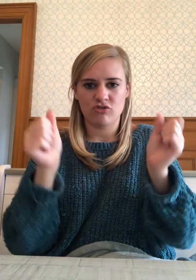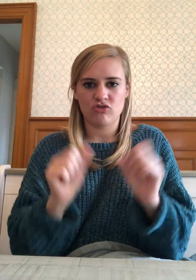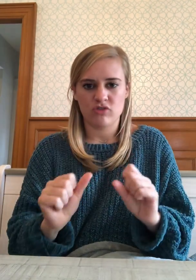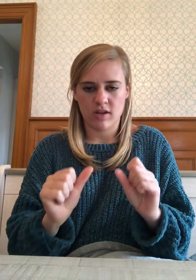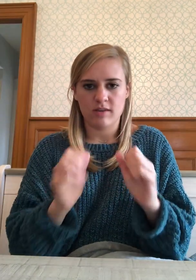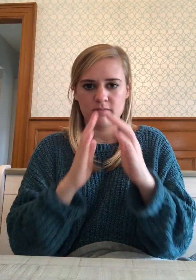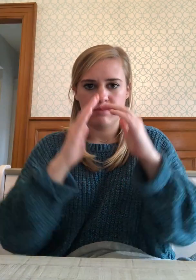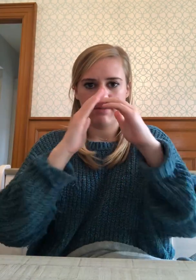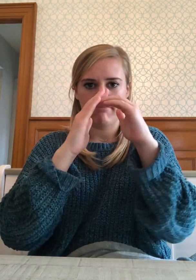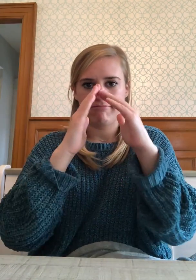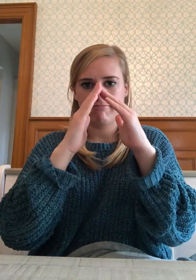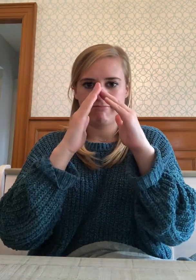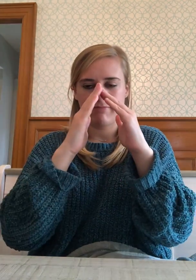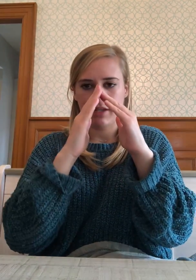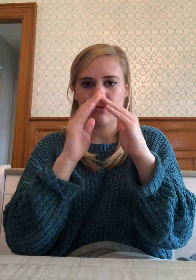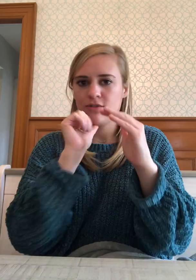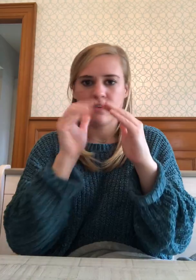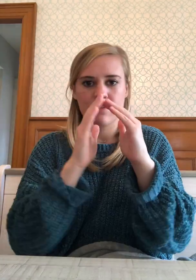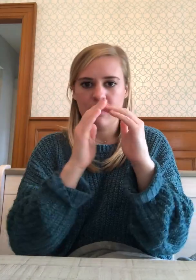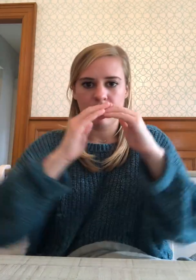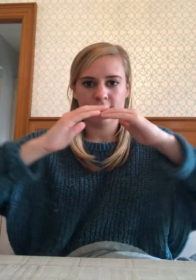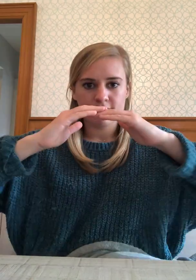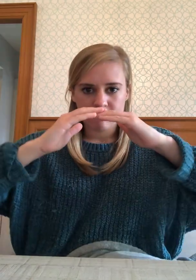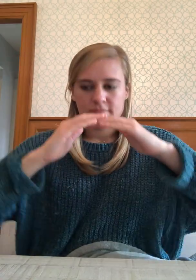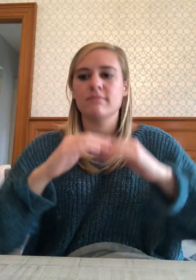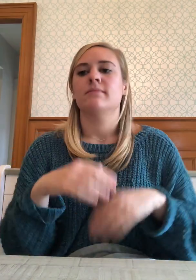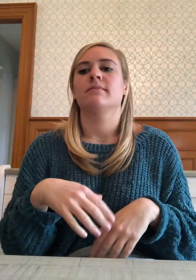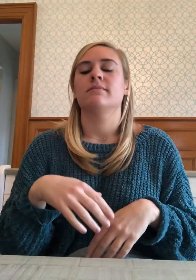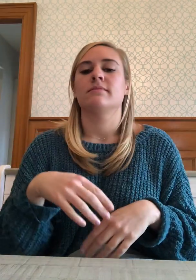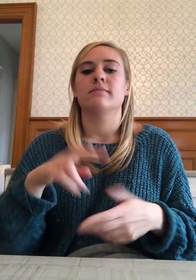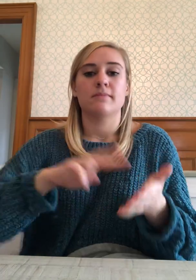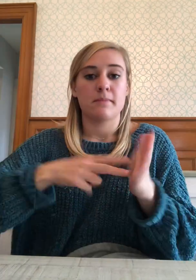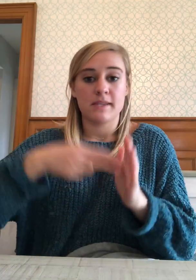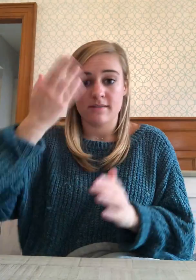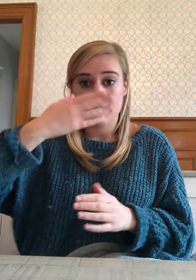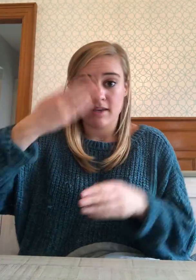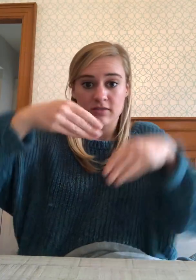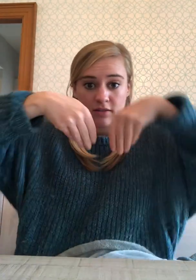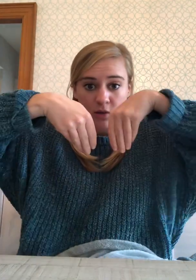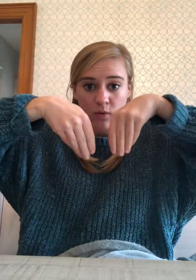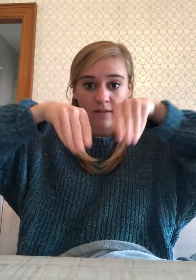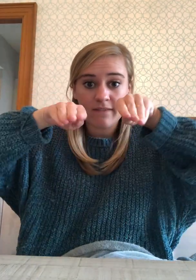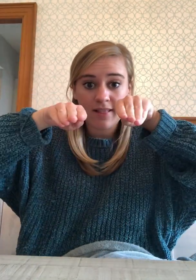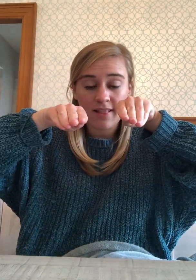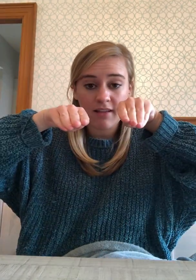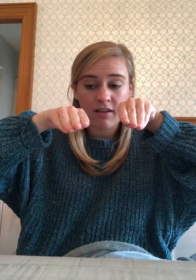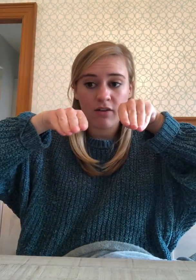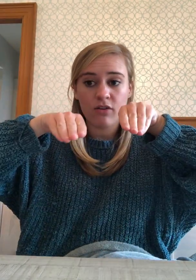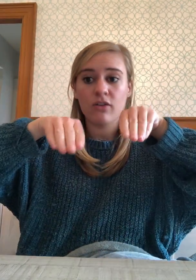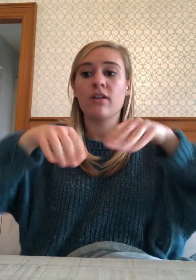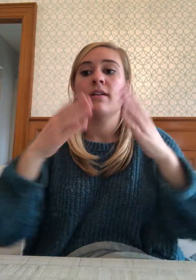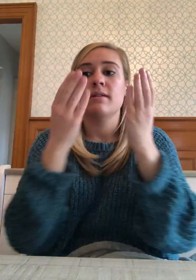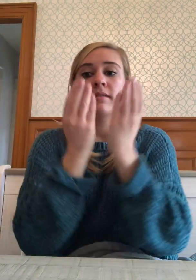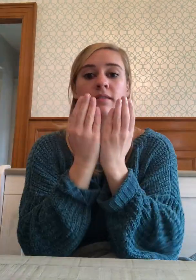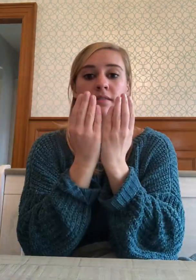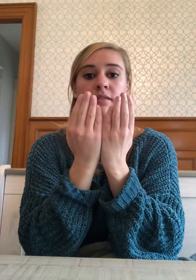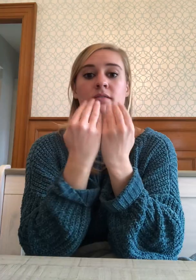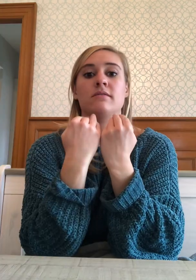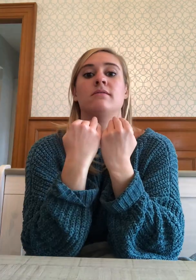appliance now. Maxillary incisors will flare in space. Mandibular incisors tip lingually. Because there's